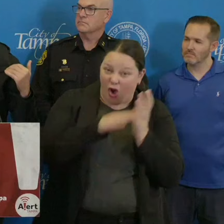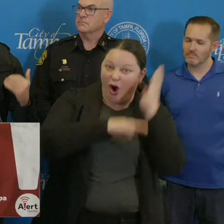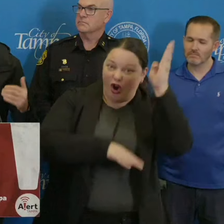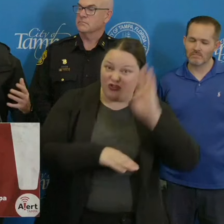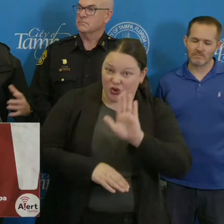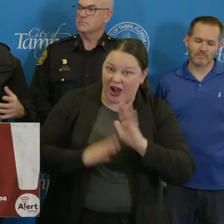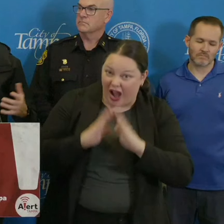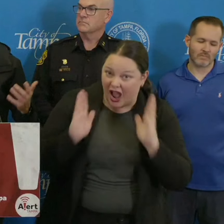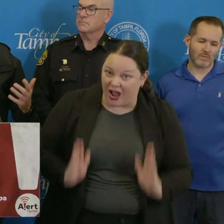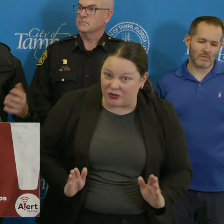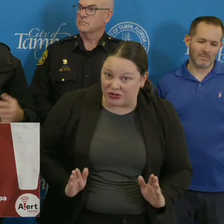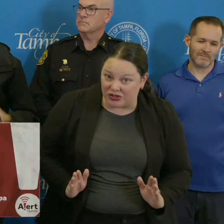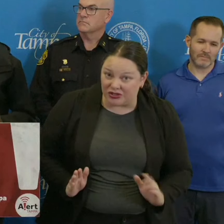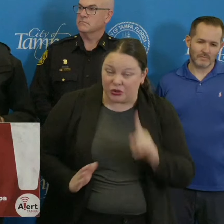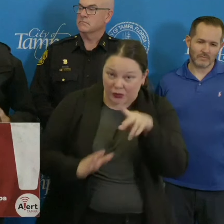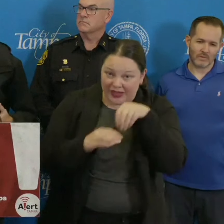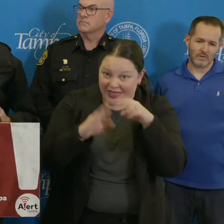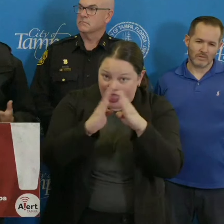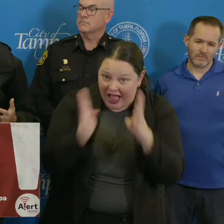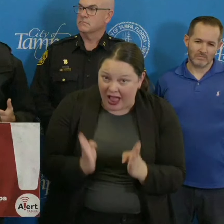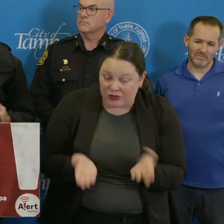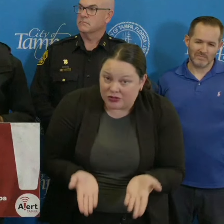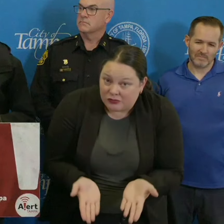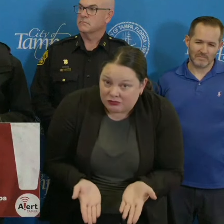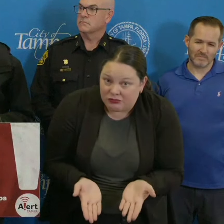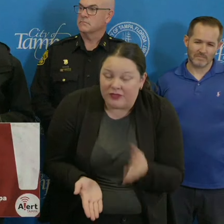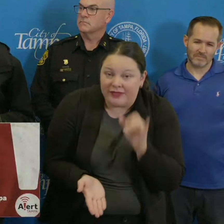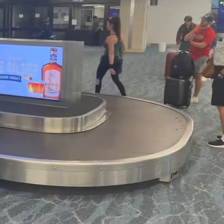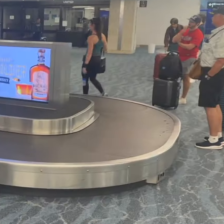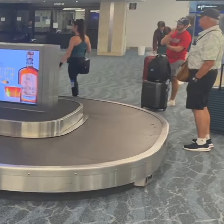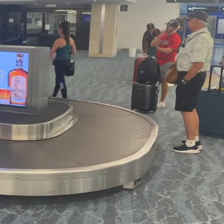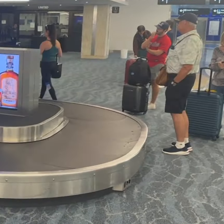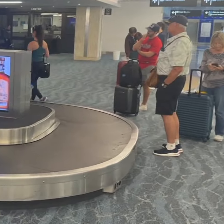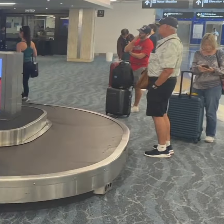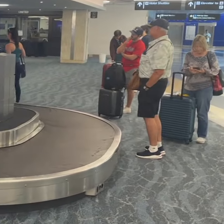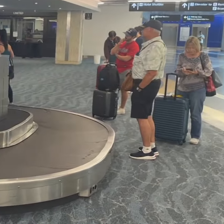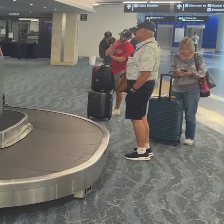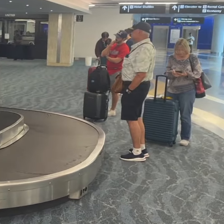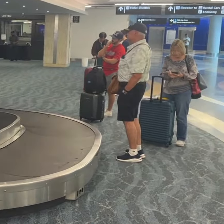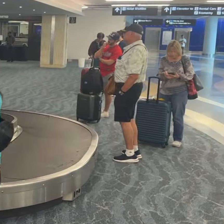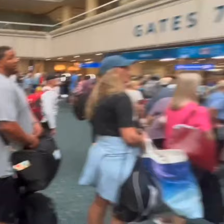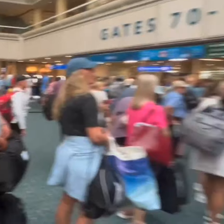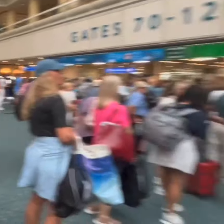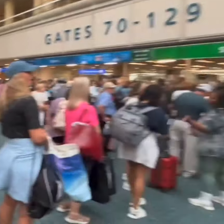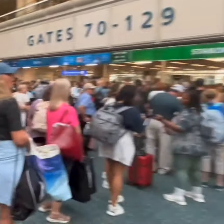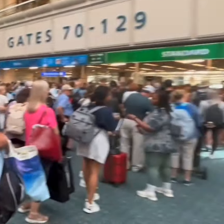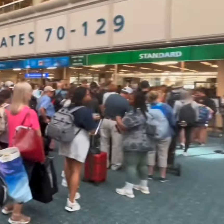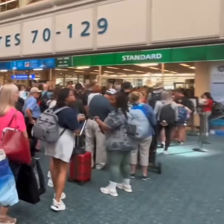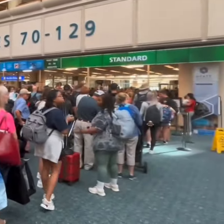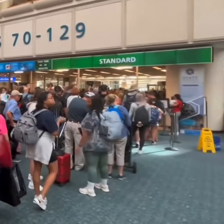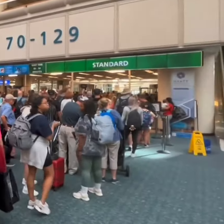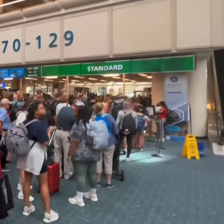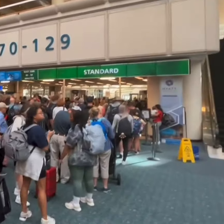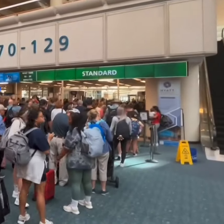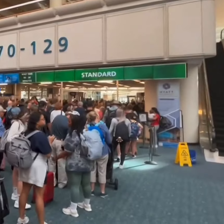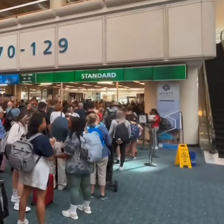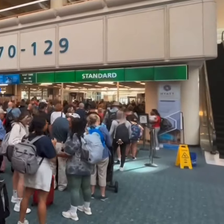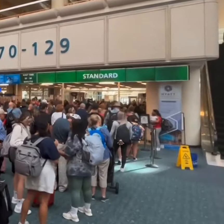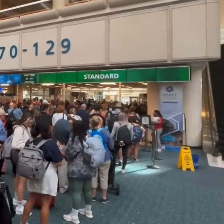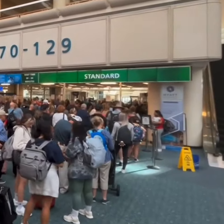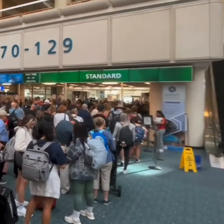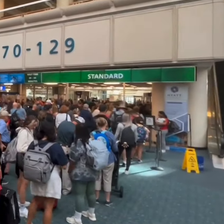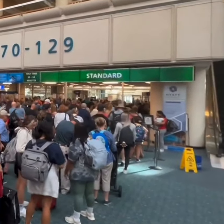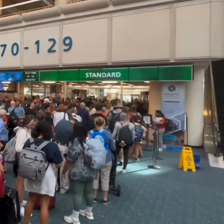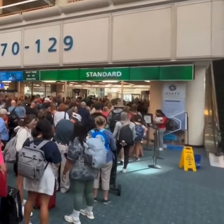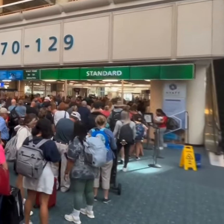So if you're in it, basically that's the coffin that you're in. The Tampa airport closed. Orlando's airport filled today with people